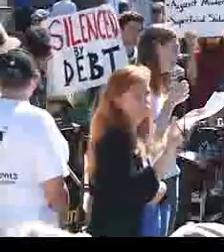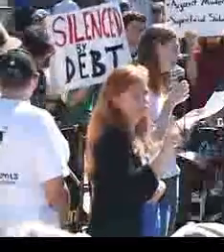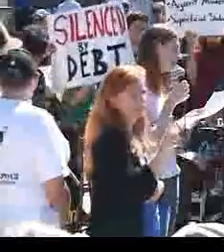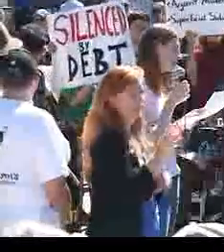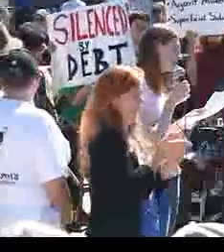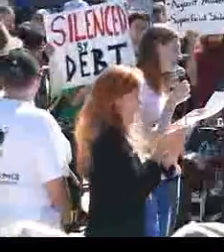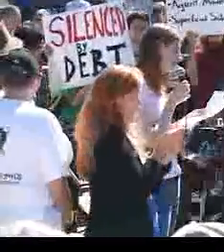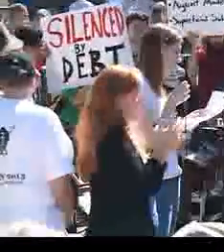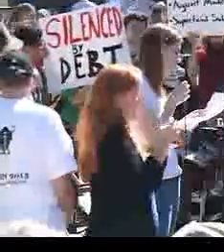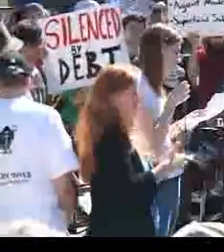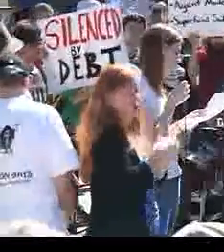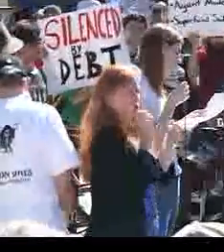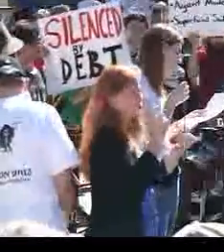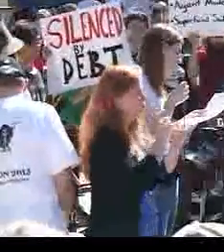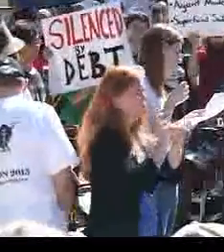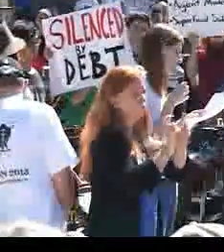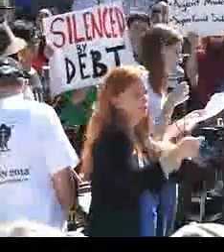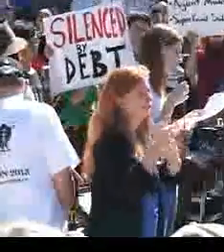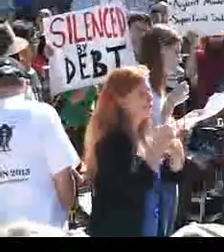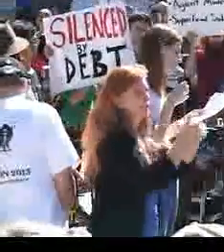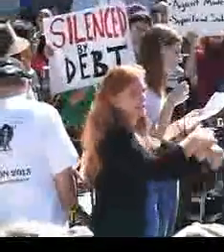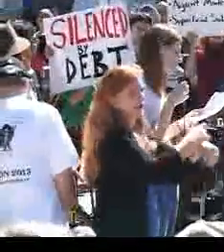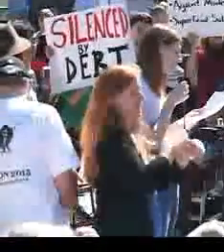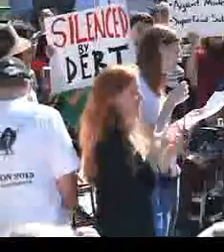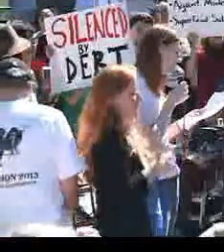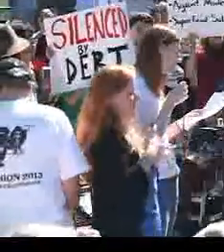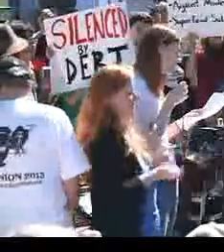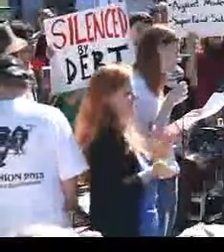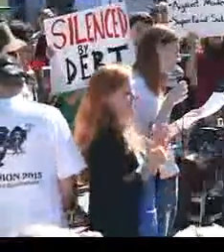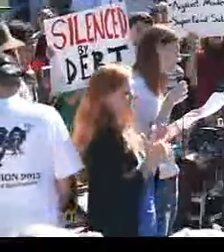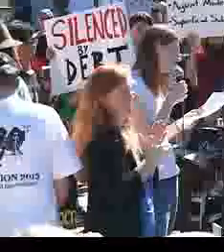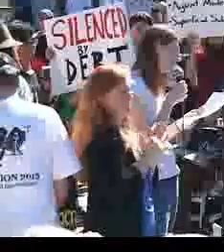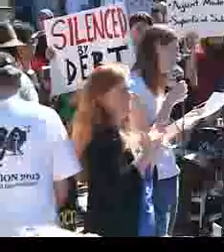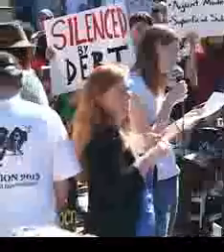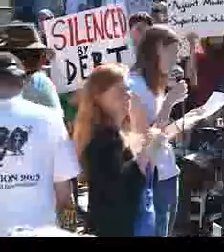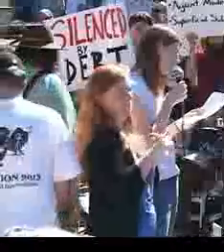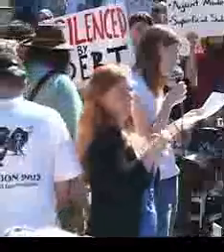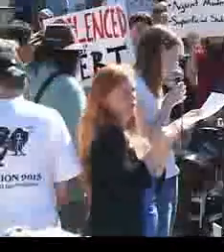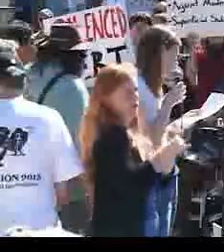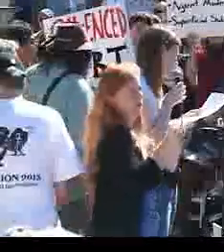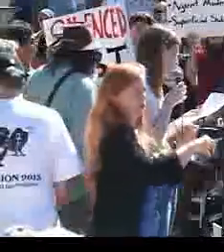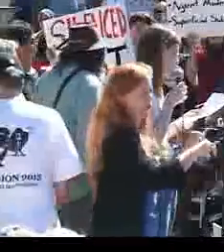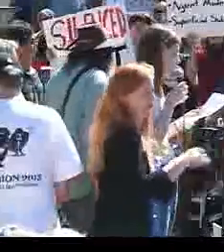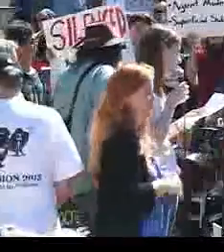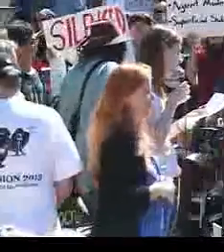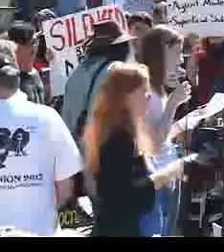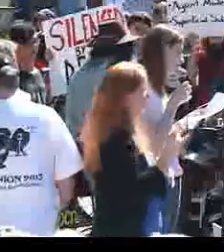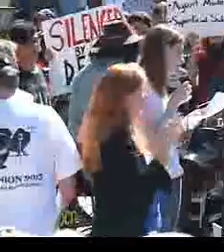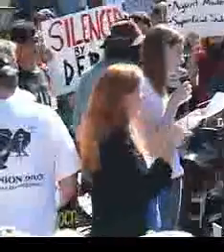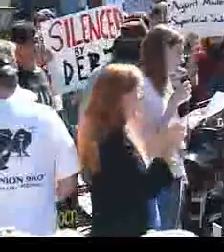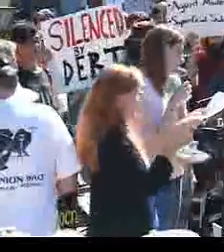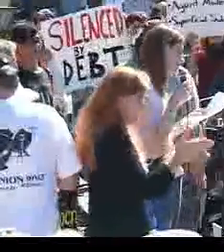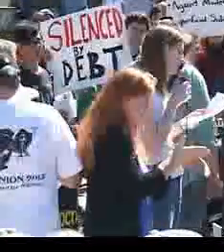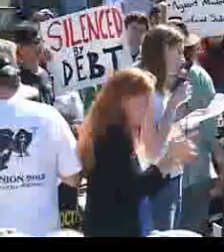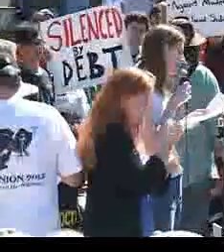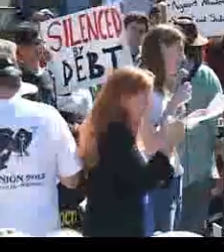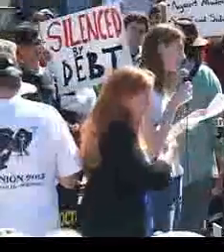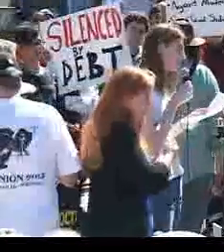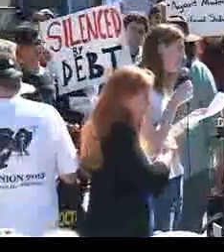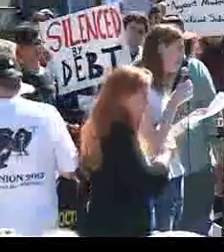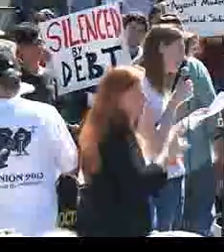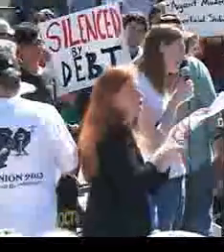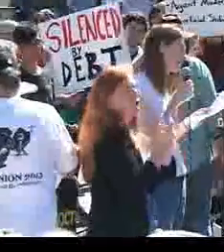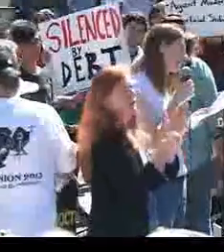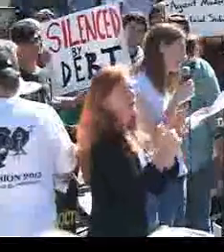don't change much over time. Machines repeat the same actions over and over. And if they are halted one day, they